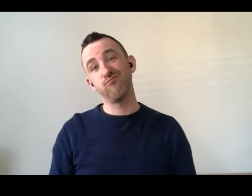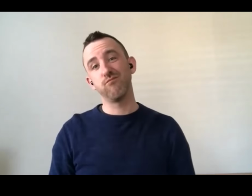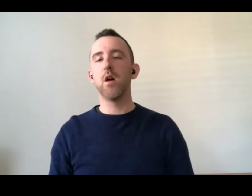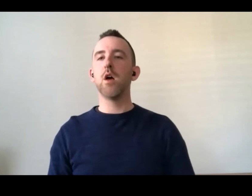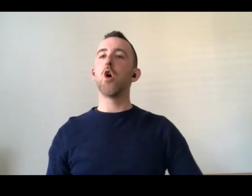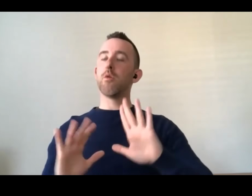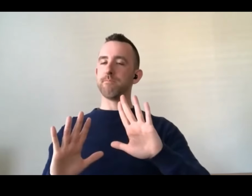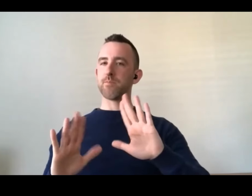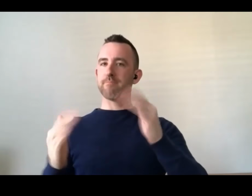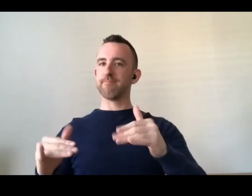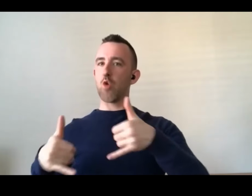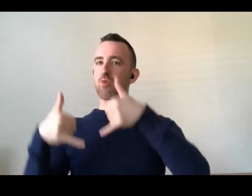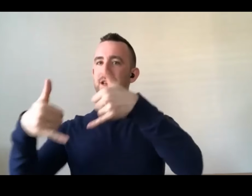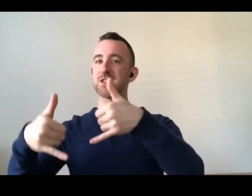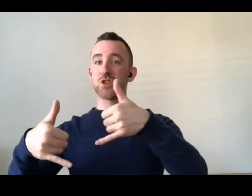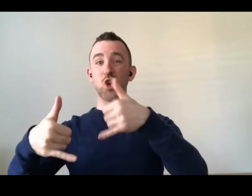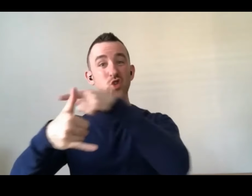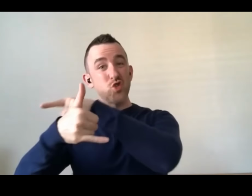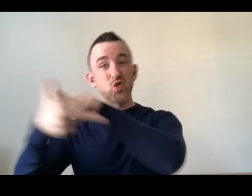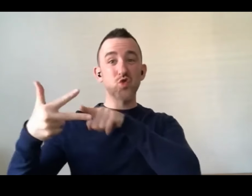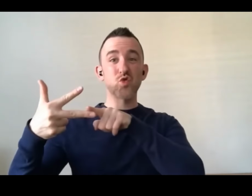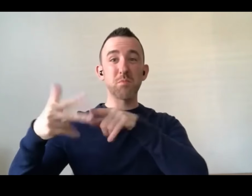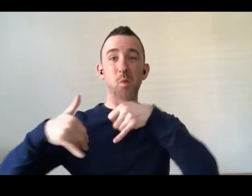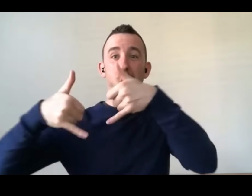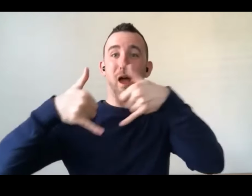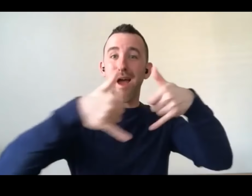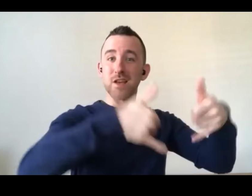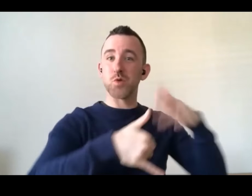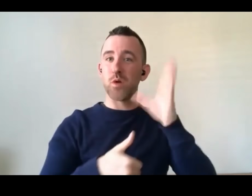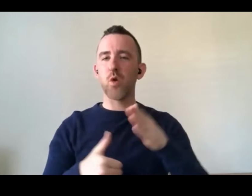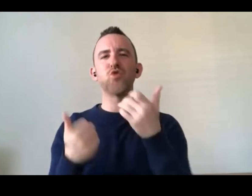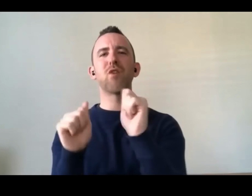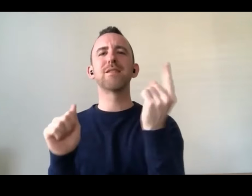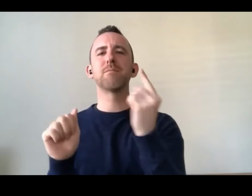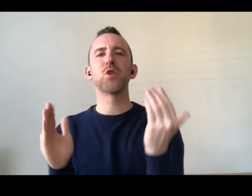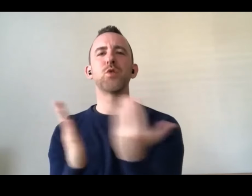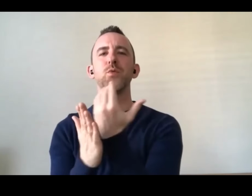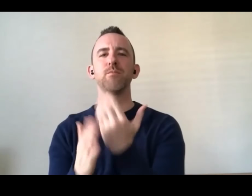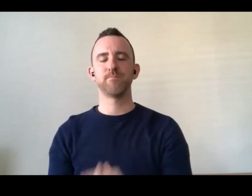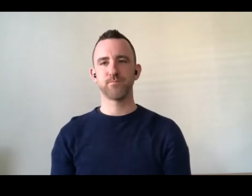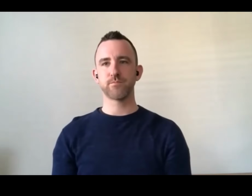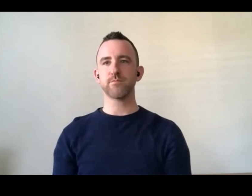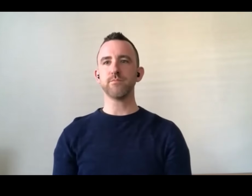Prizes. First ever triple prize. Yes. We're trying something new.